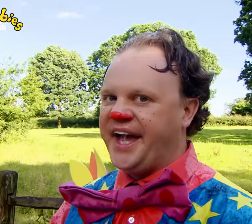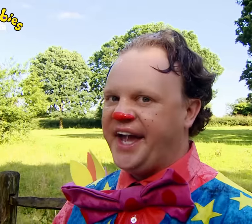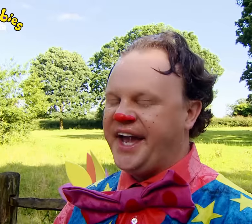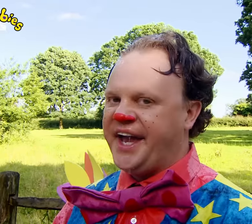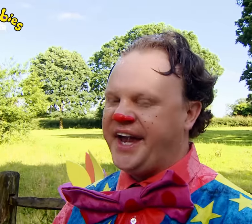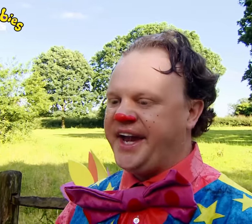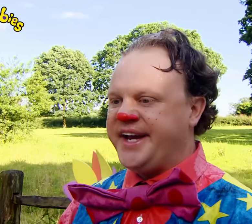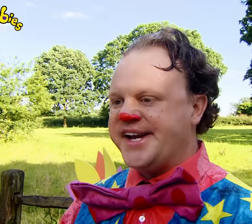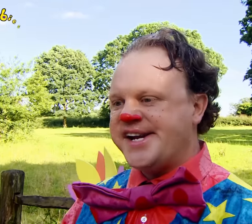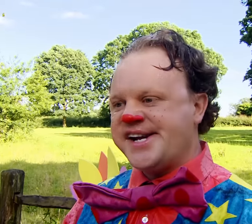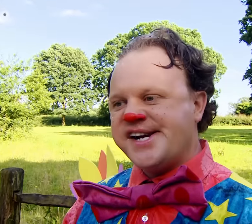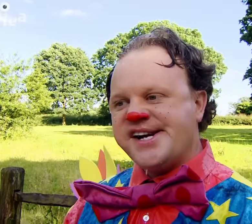Never mind.